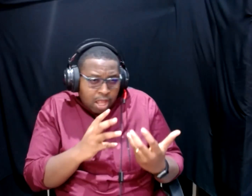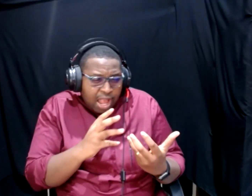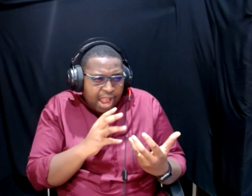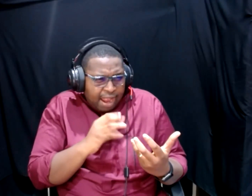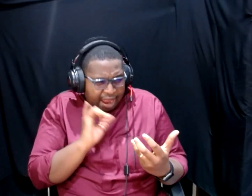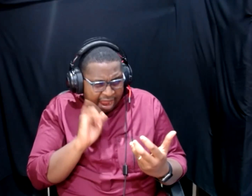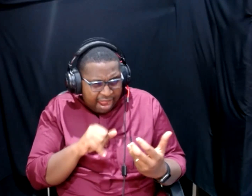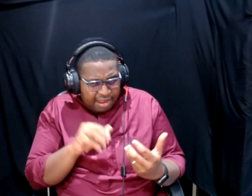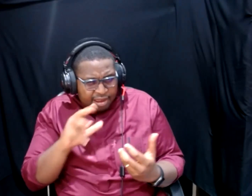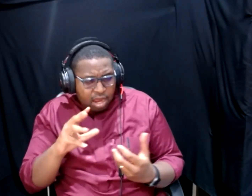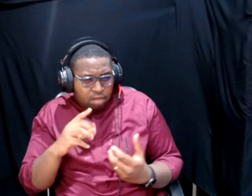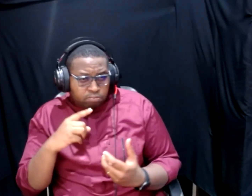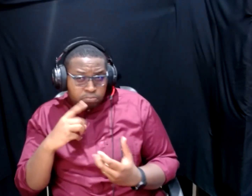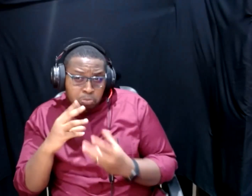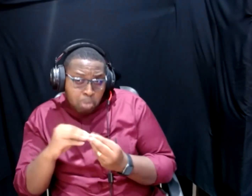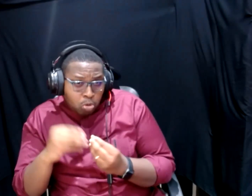you by email then?